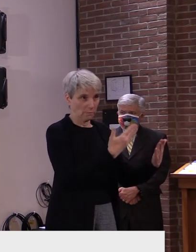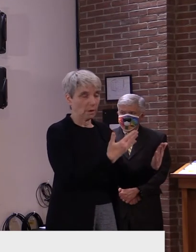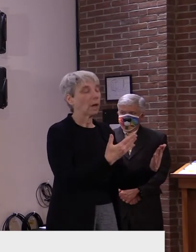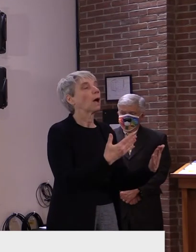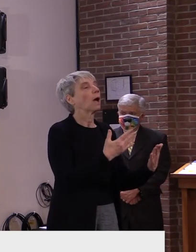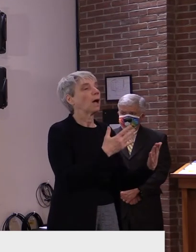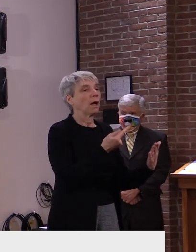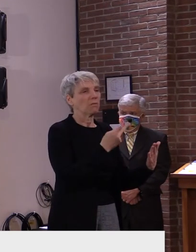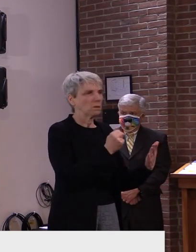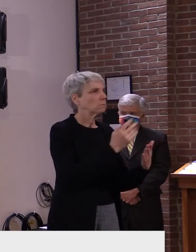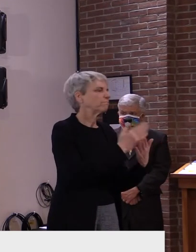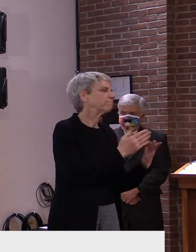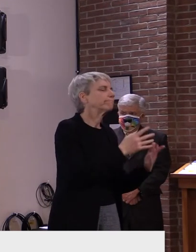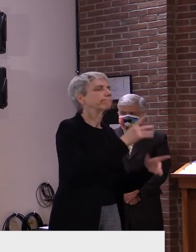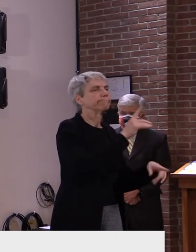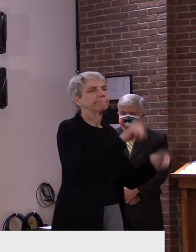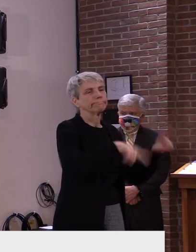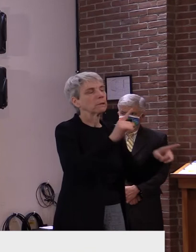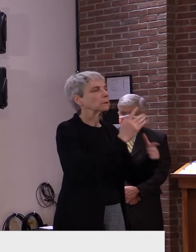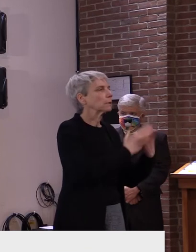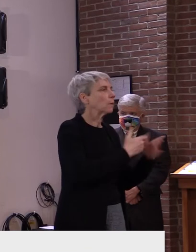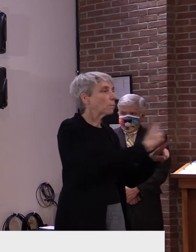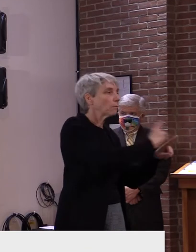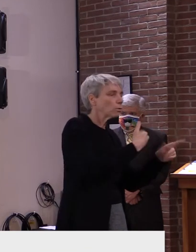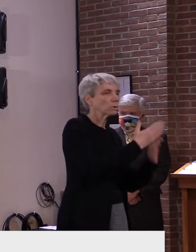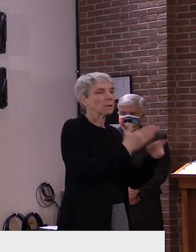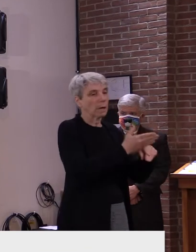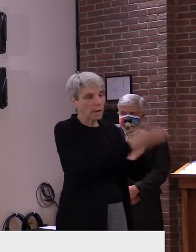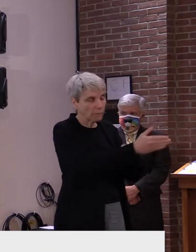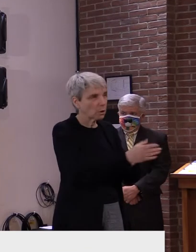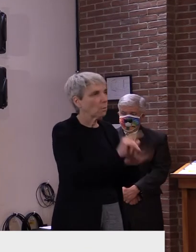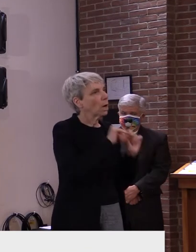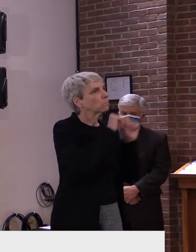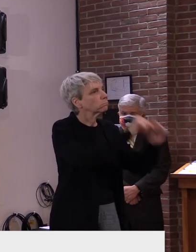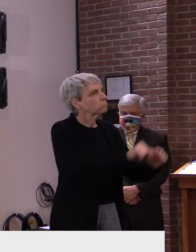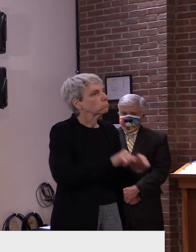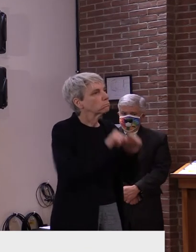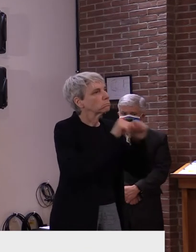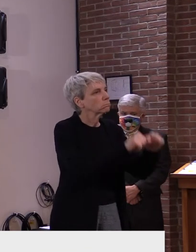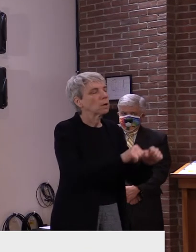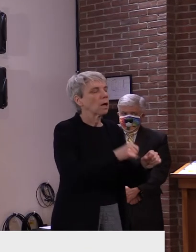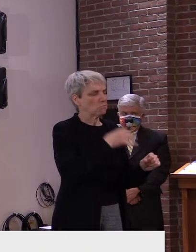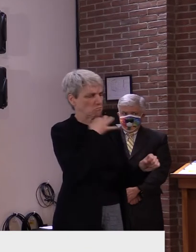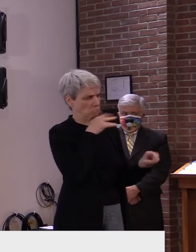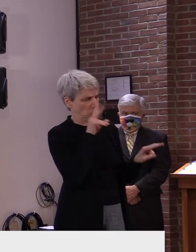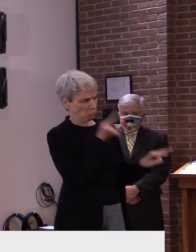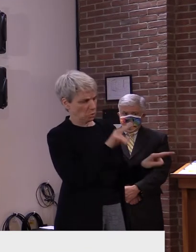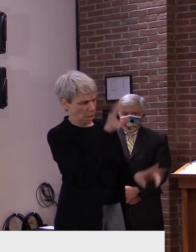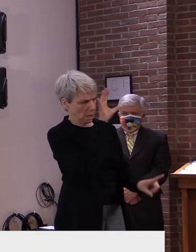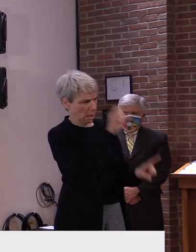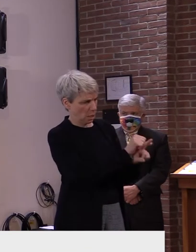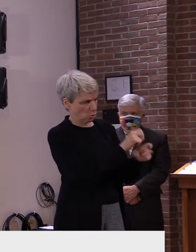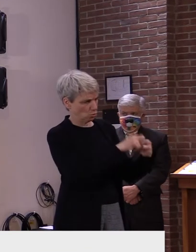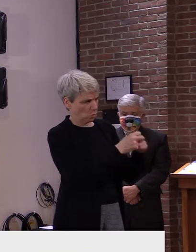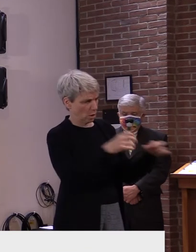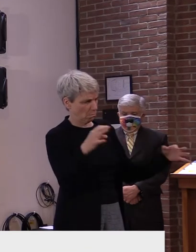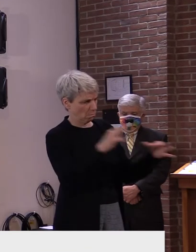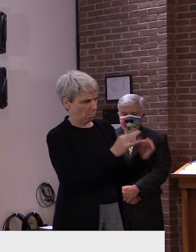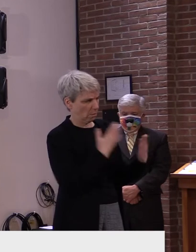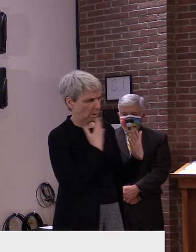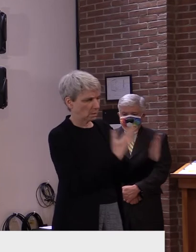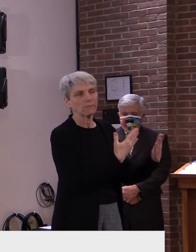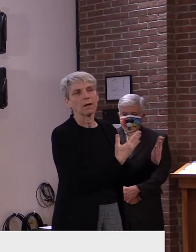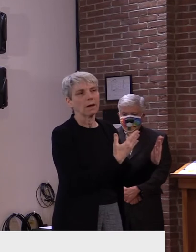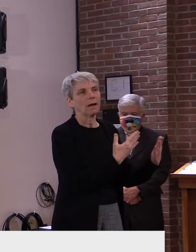will continue it's not meant to be a uh let's just see what the impact of thanksgiving is this is this is a strategy that